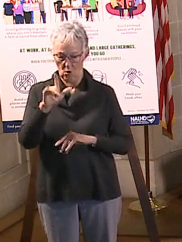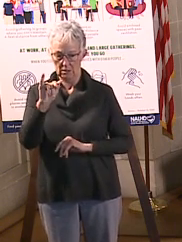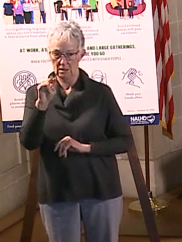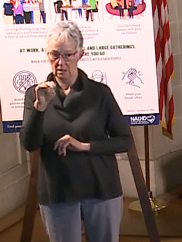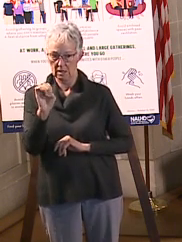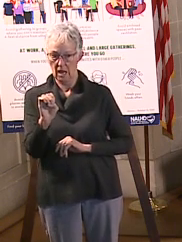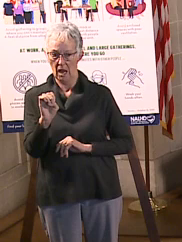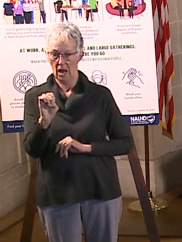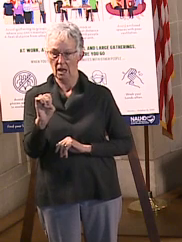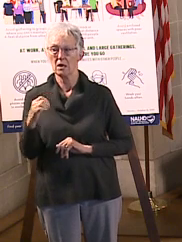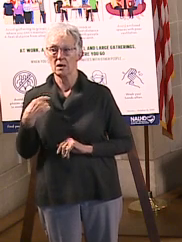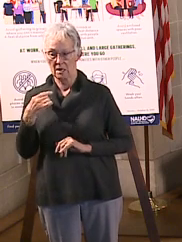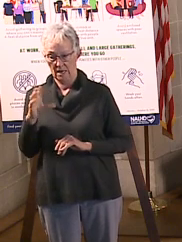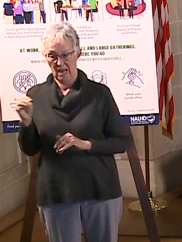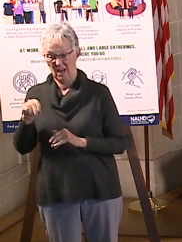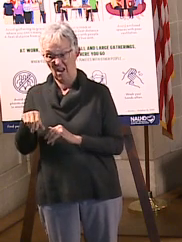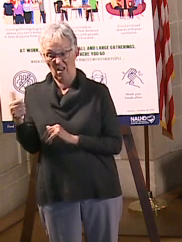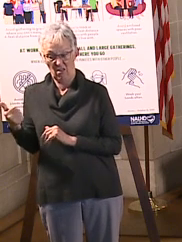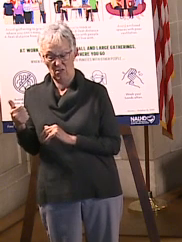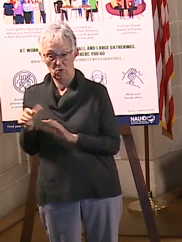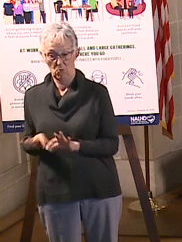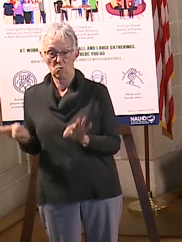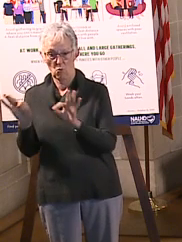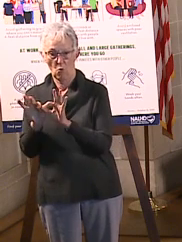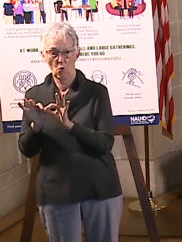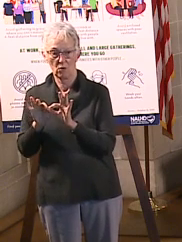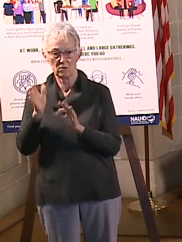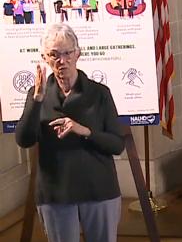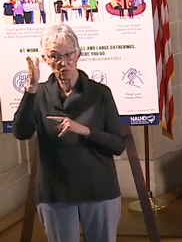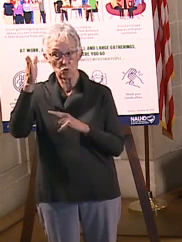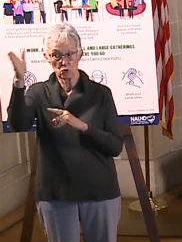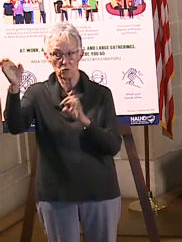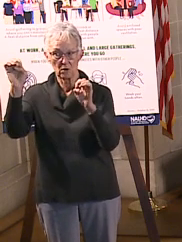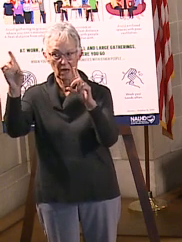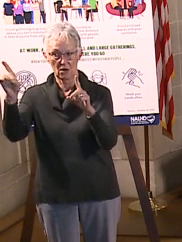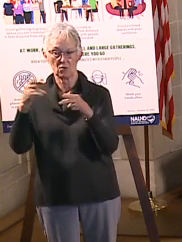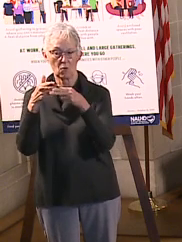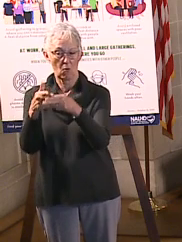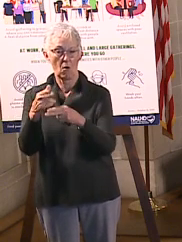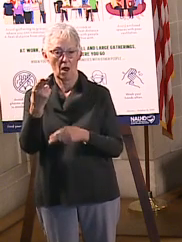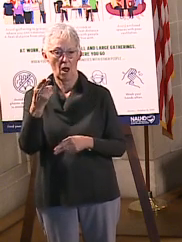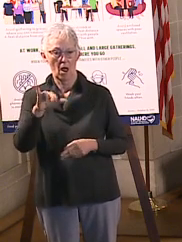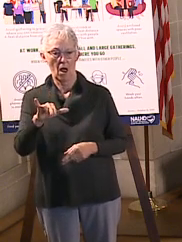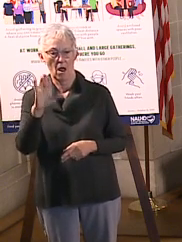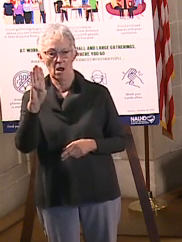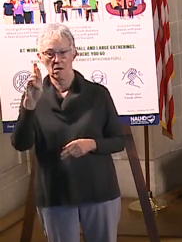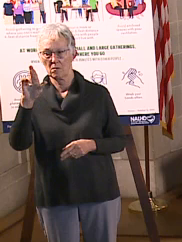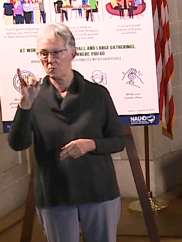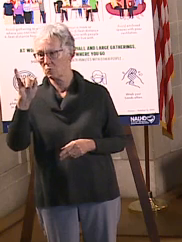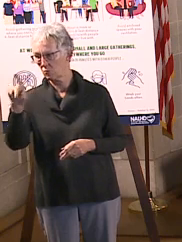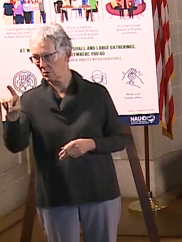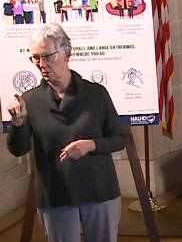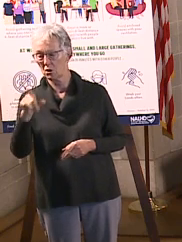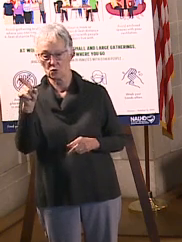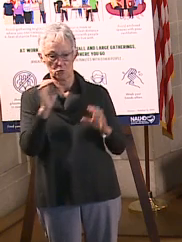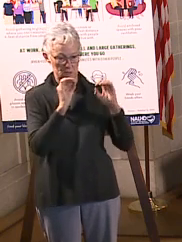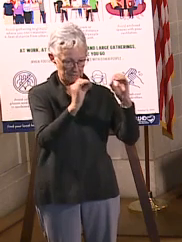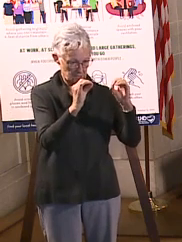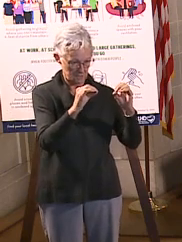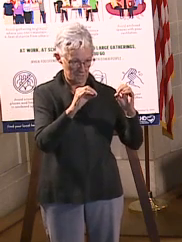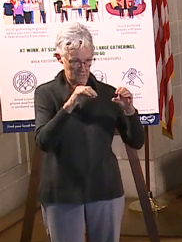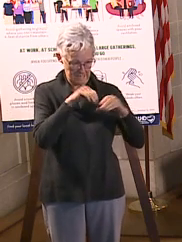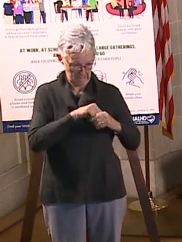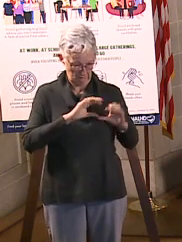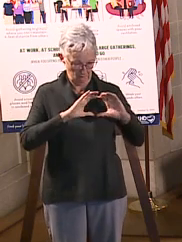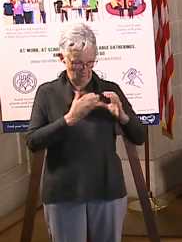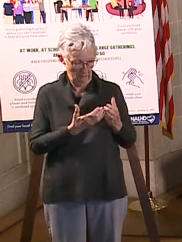other piece that is becoming the future of education, which is these hybrid programs, where you're teaching in class synchronously and yet teaching